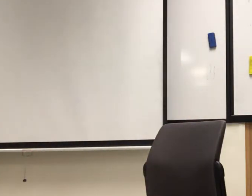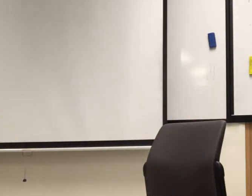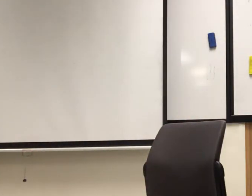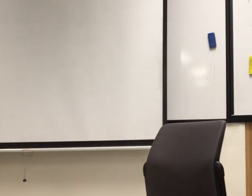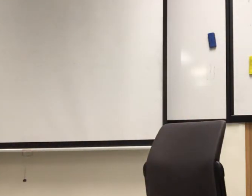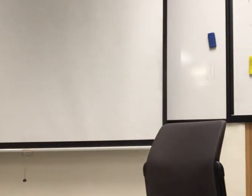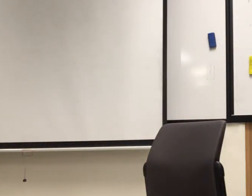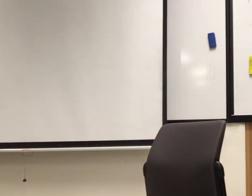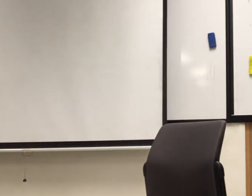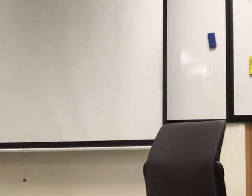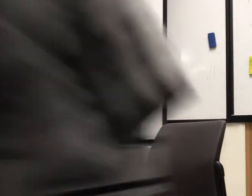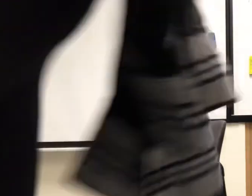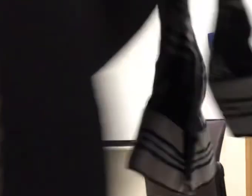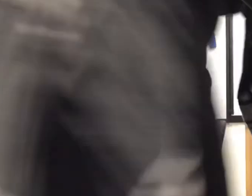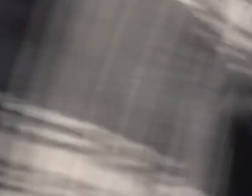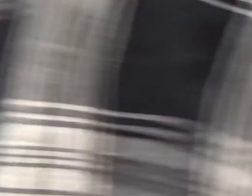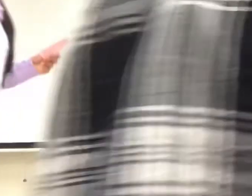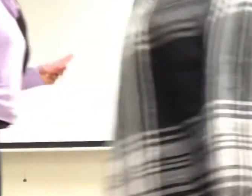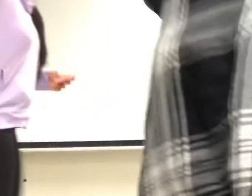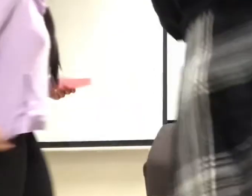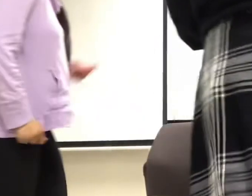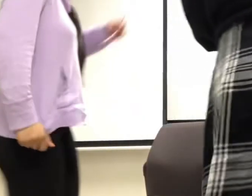Sorry.